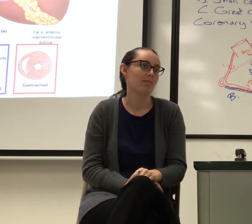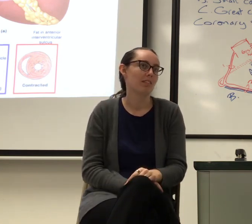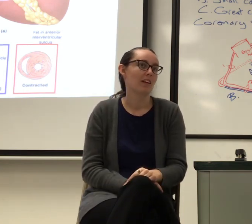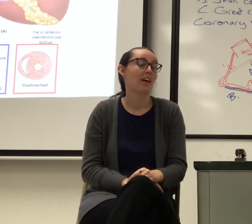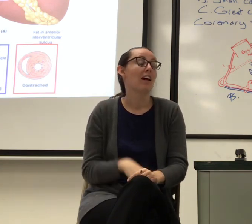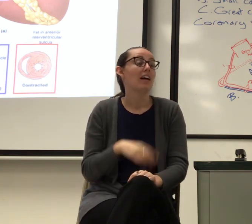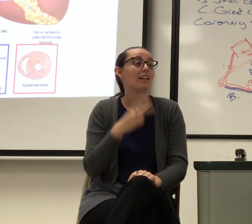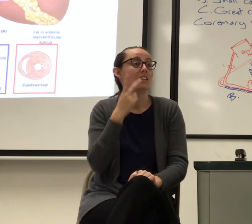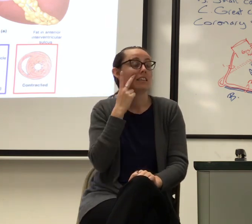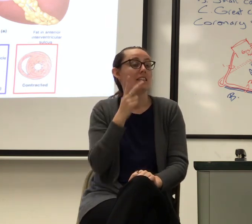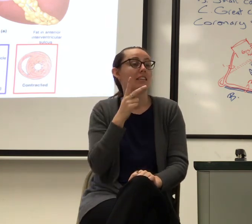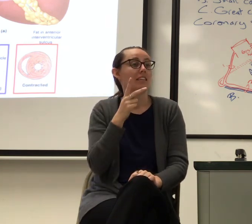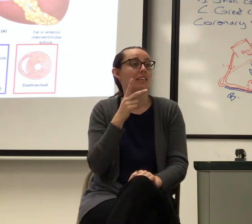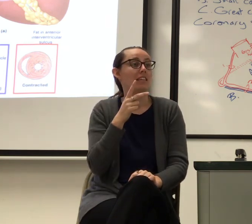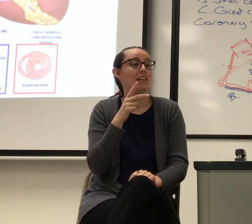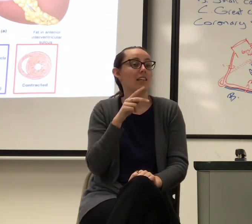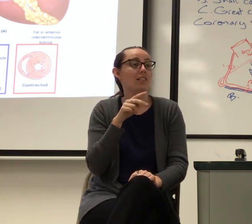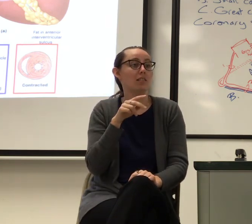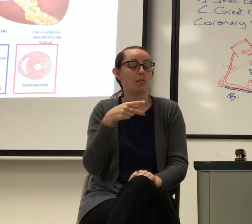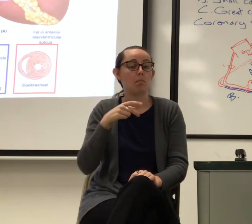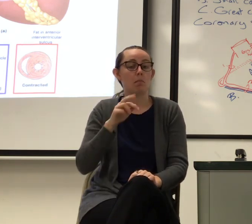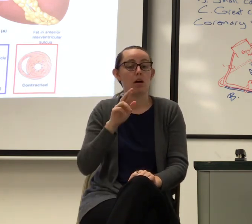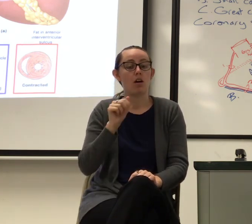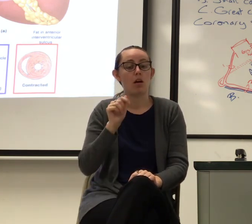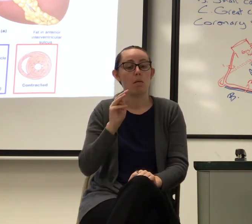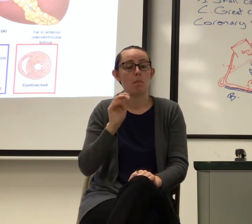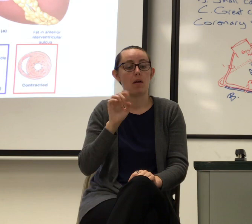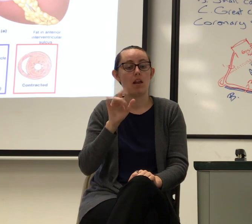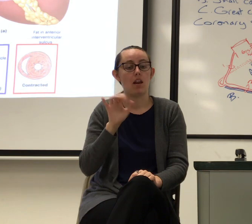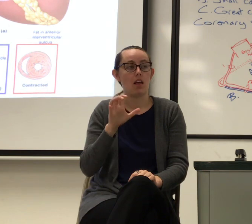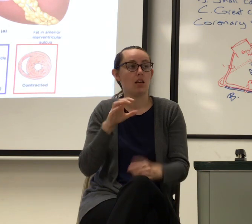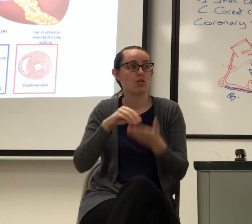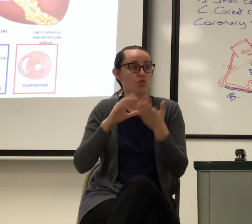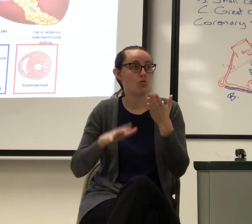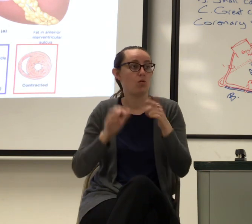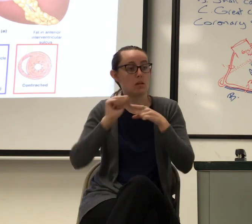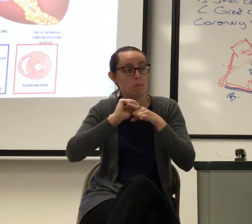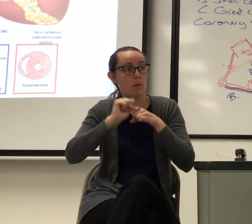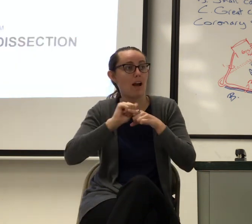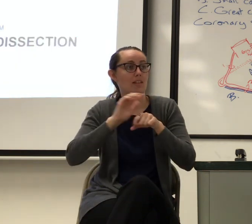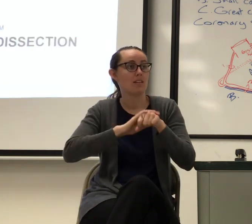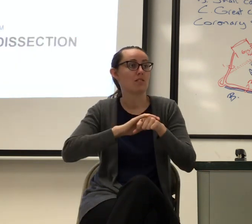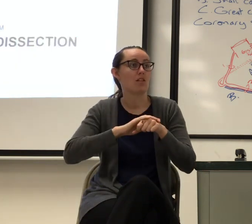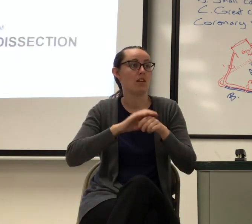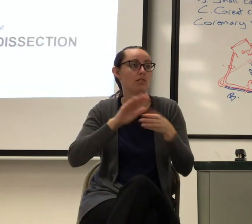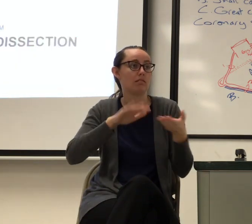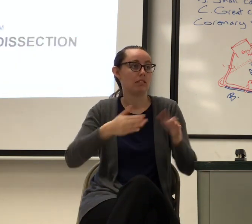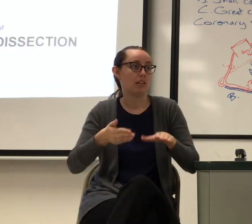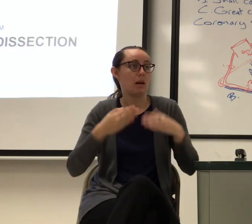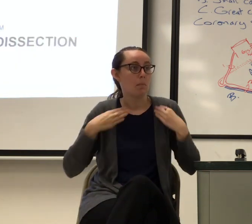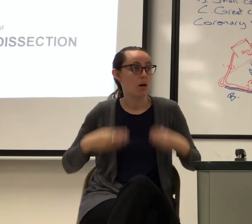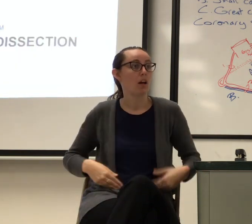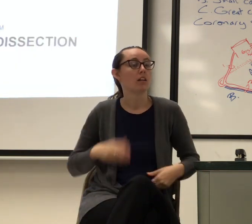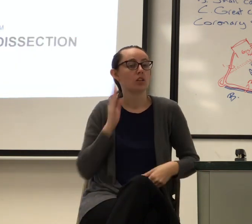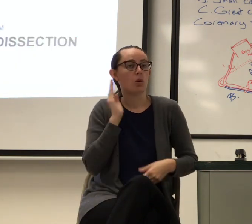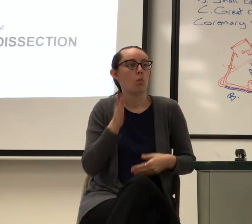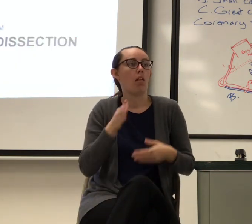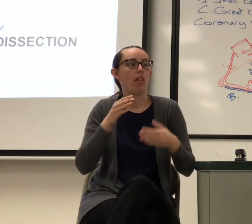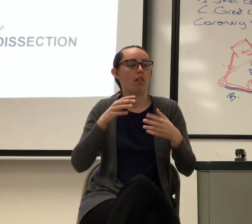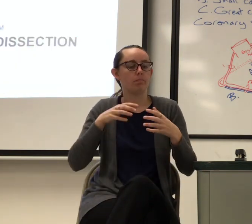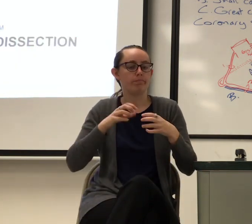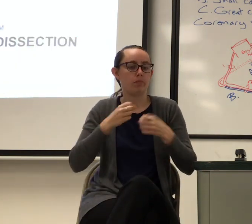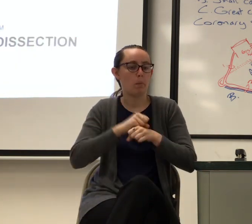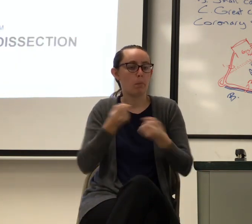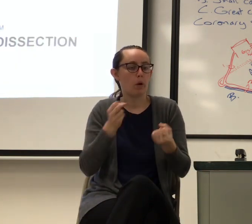on cadavers, they break the ribs. And that's the proper way to do it, to break ribs. Sounds painful, but at least you might